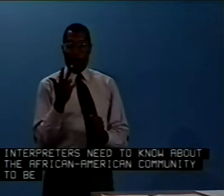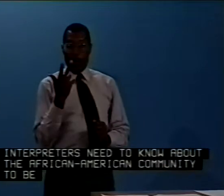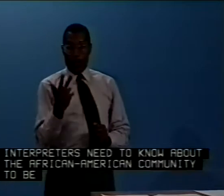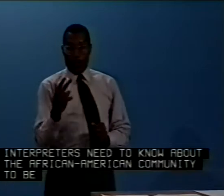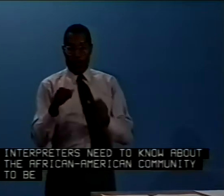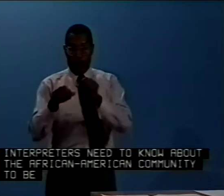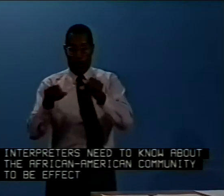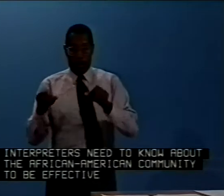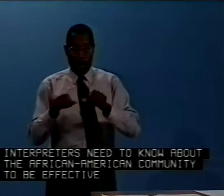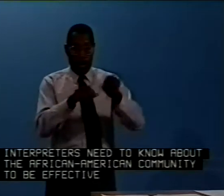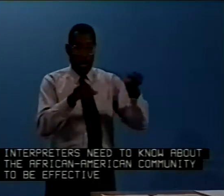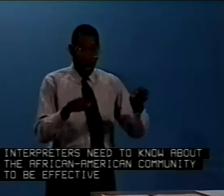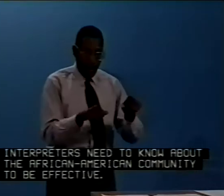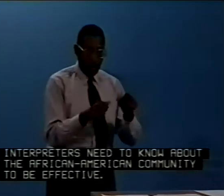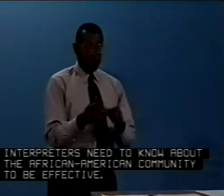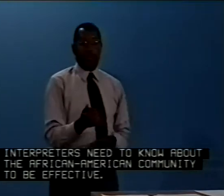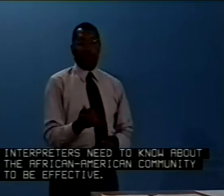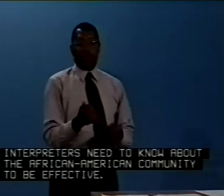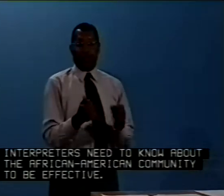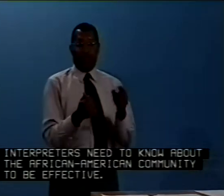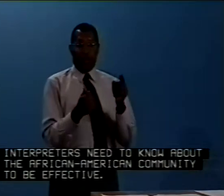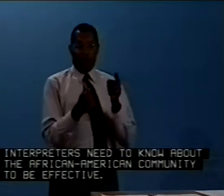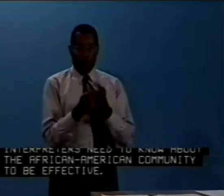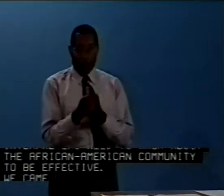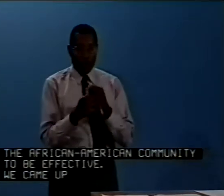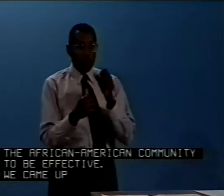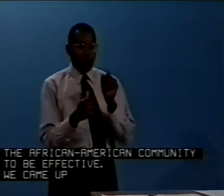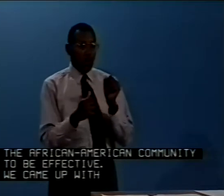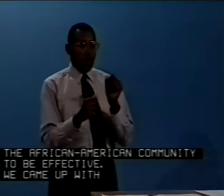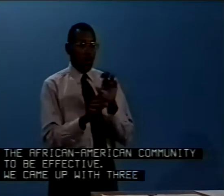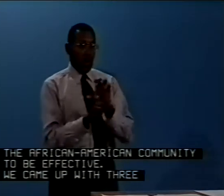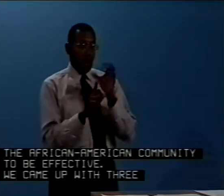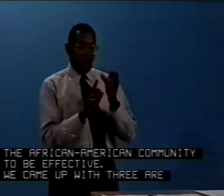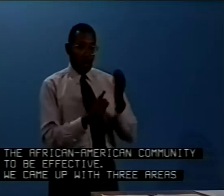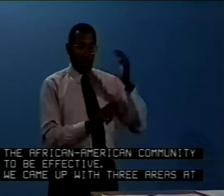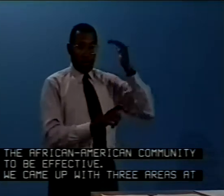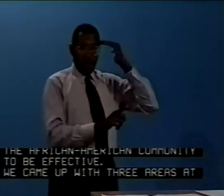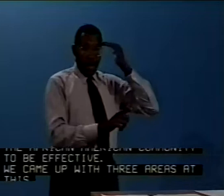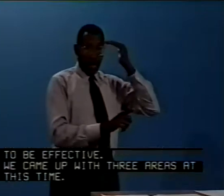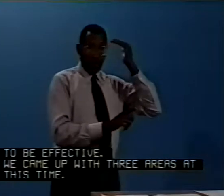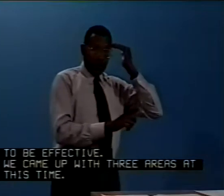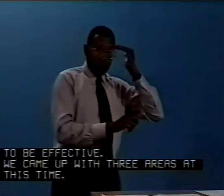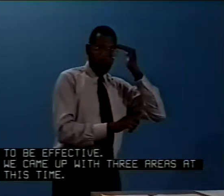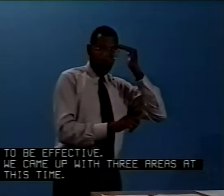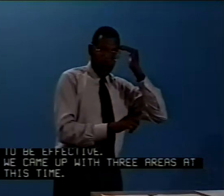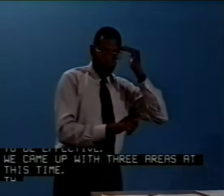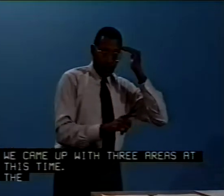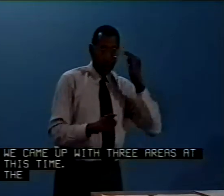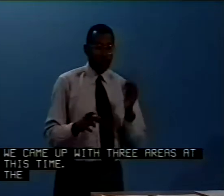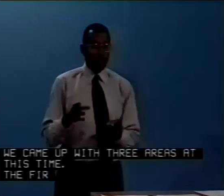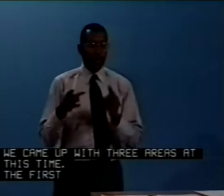And we came up with three areas at this time. The first one, cultural knowledge,